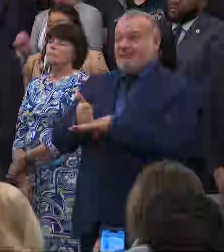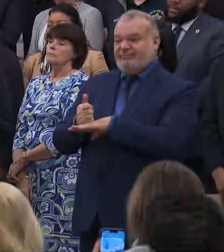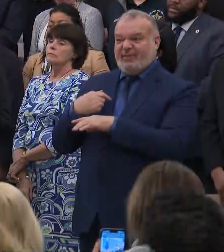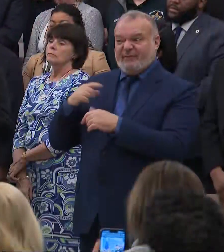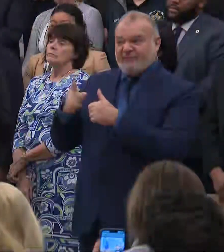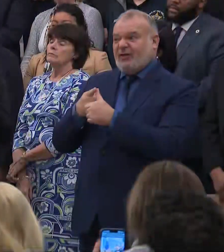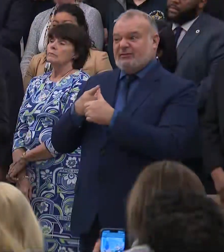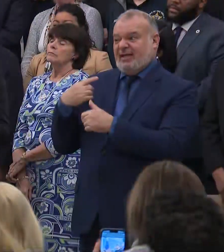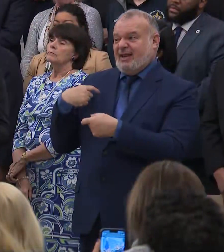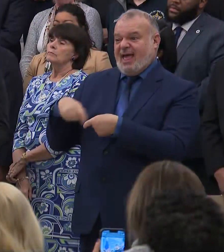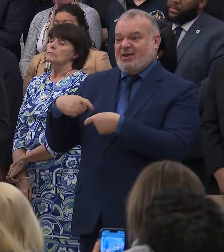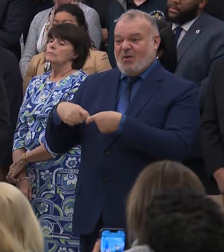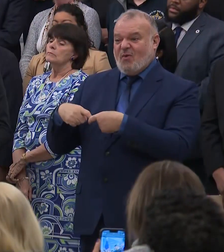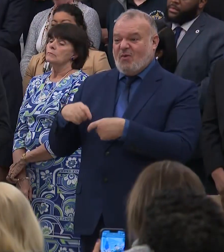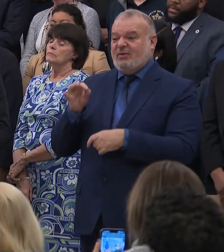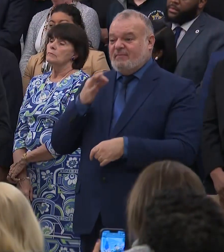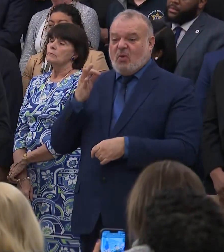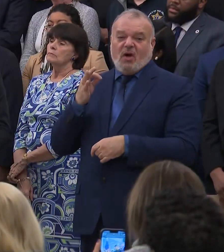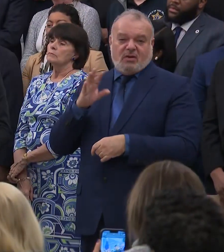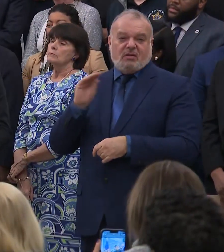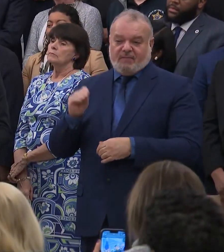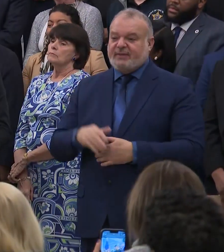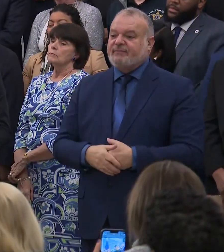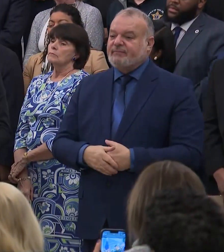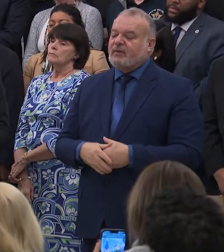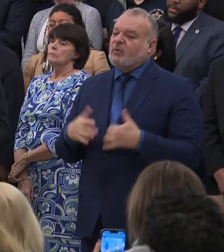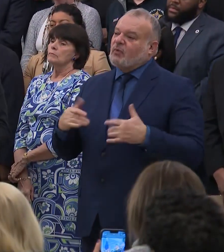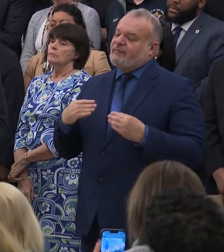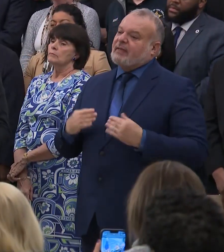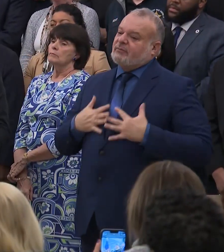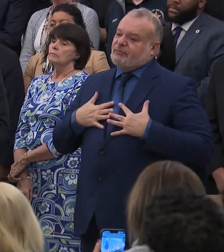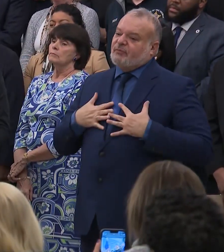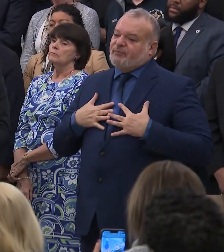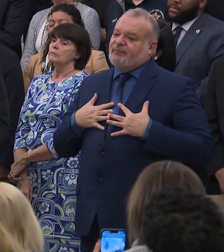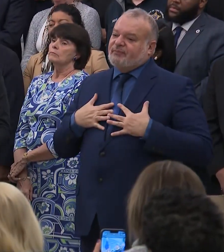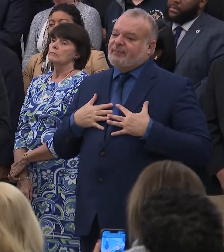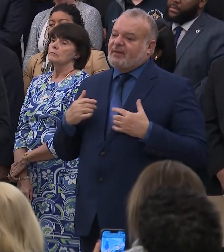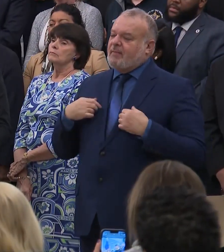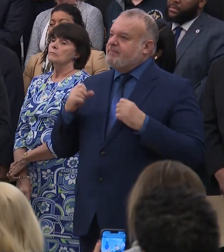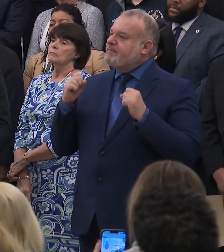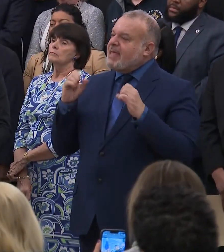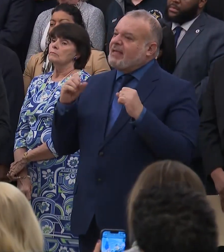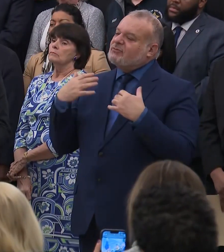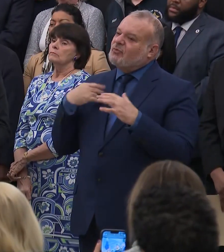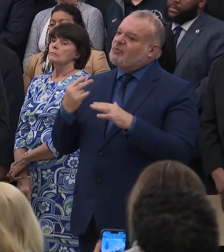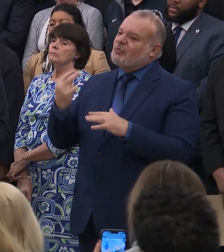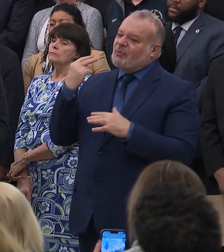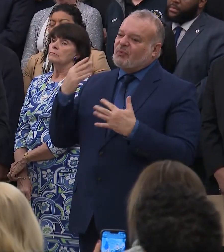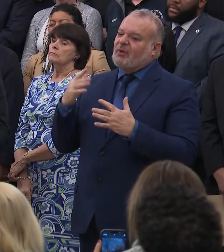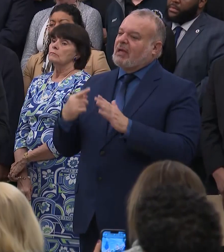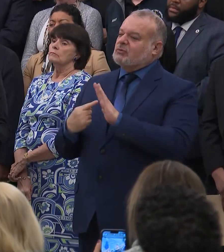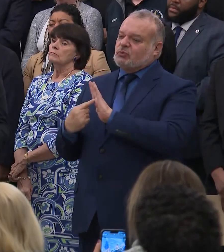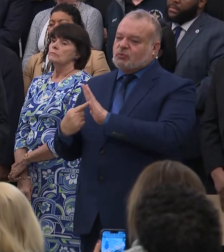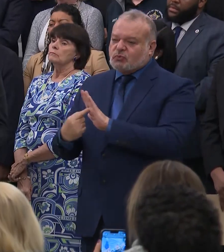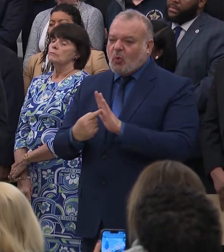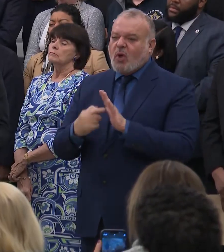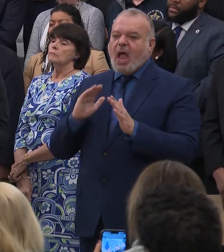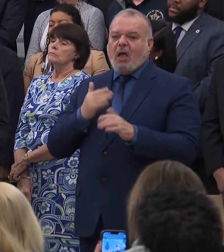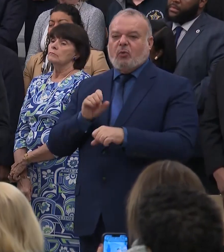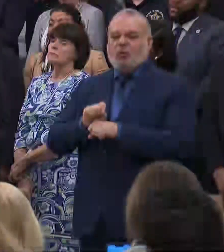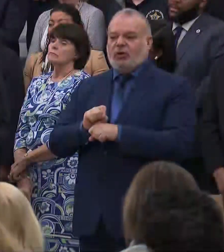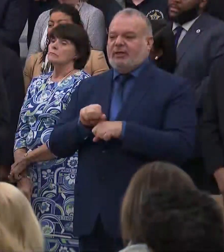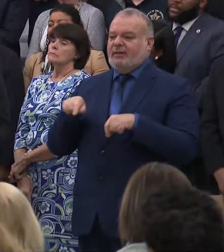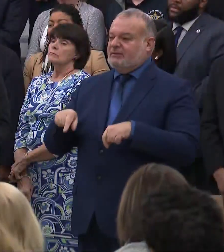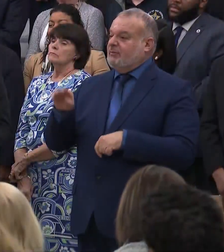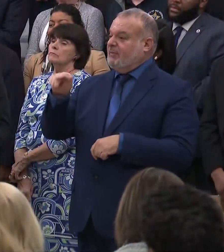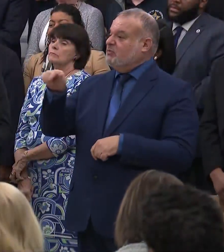it speaks volumes to the legislature and others in government, and what others in government have done, specifically here in the great state of